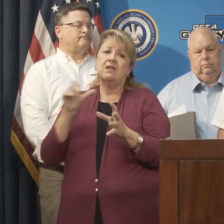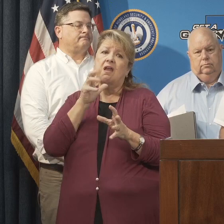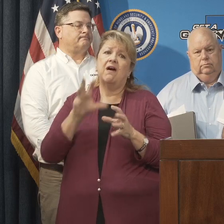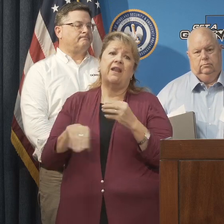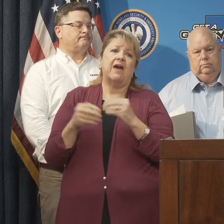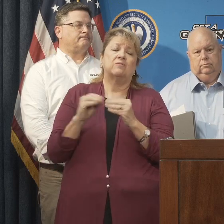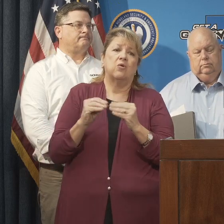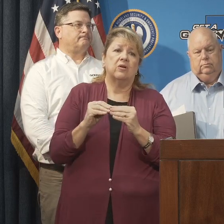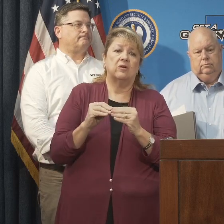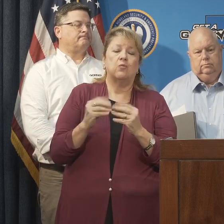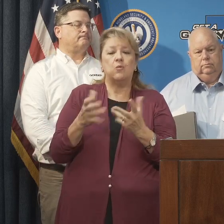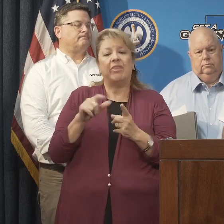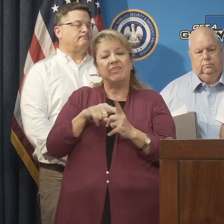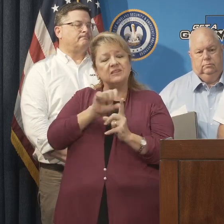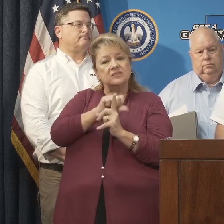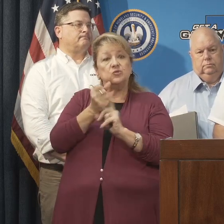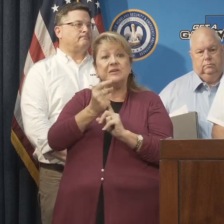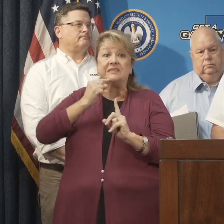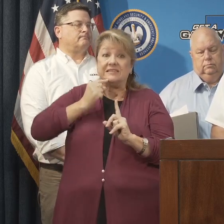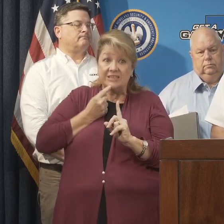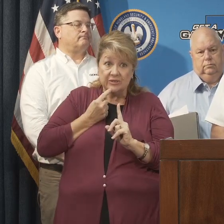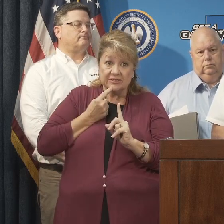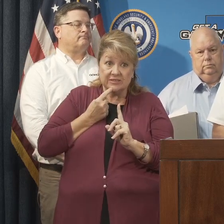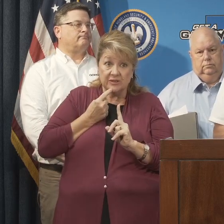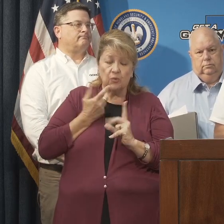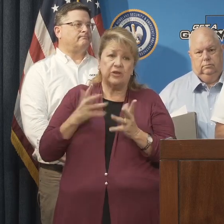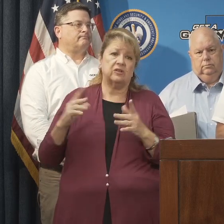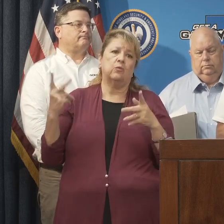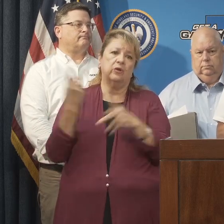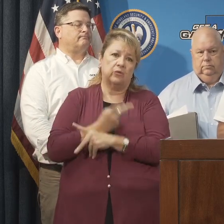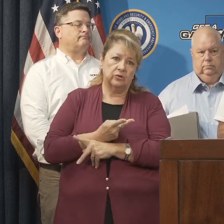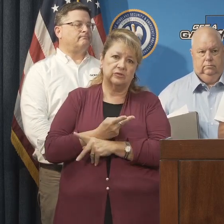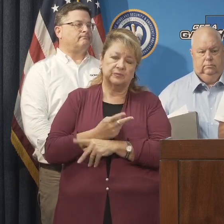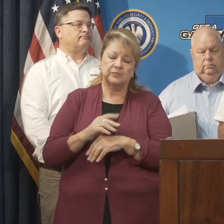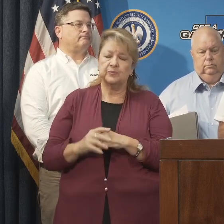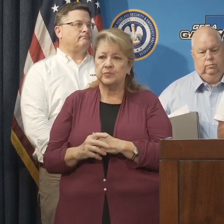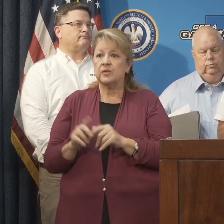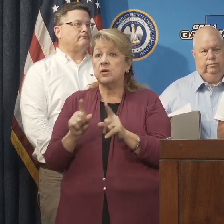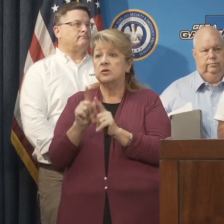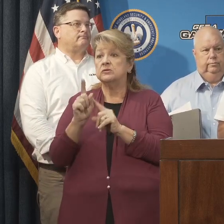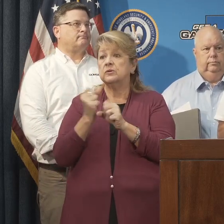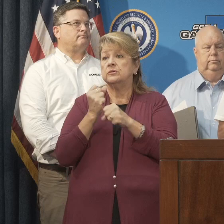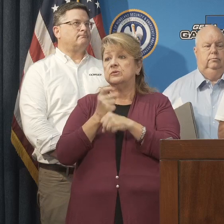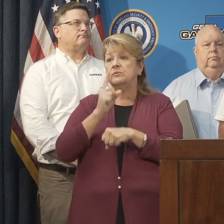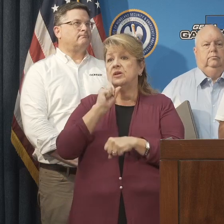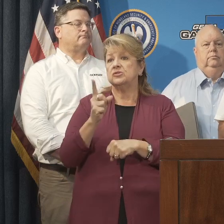even worse than it is today. I also want to make sure that